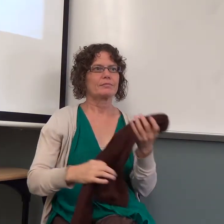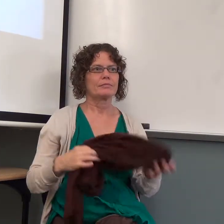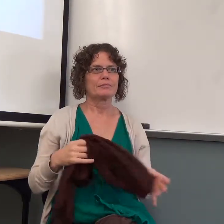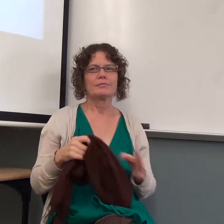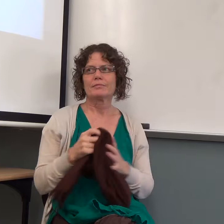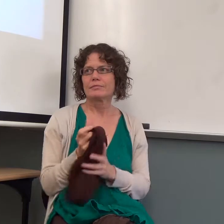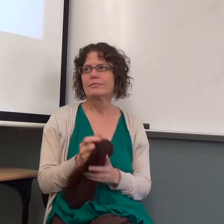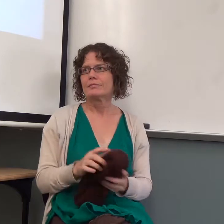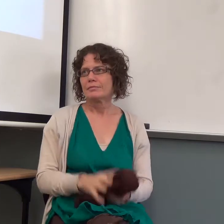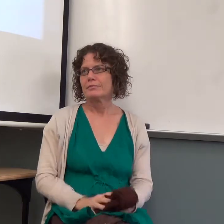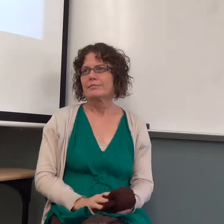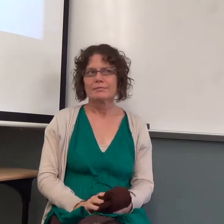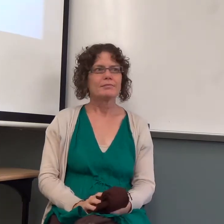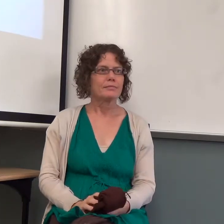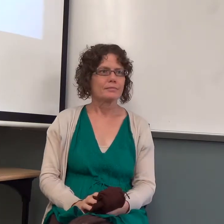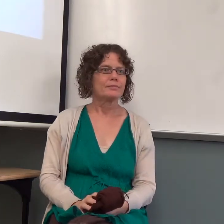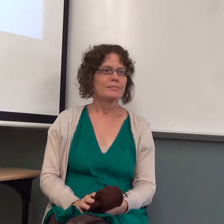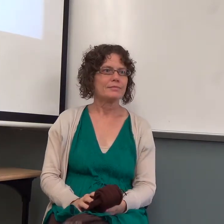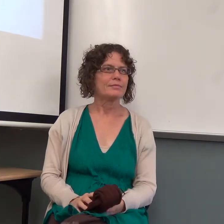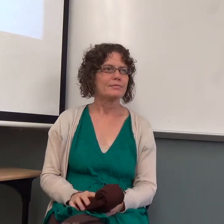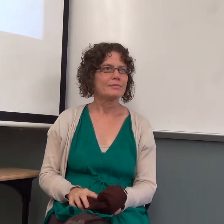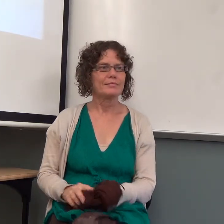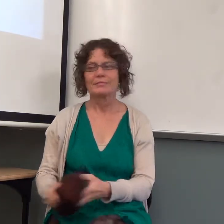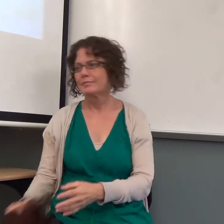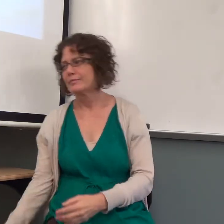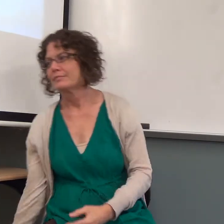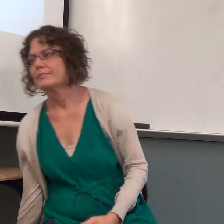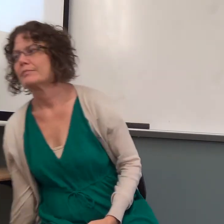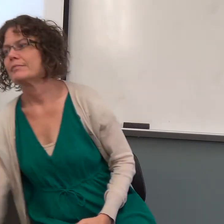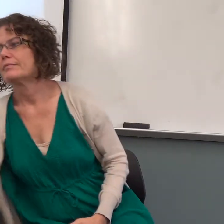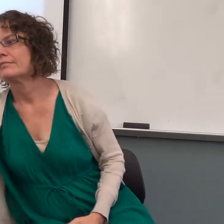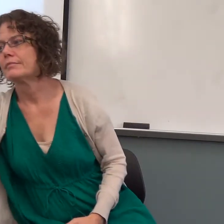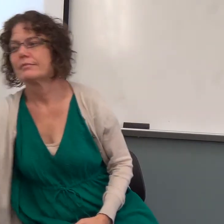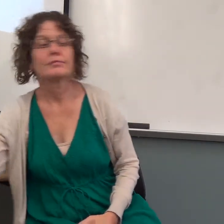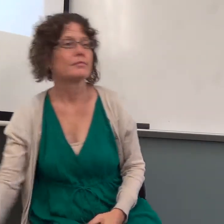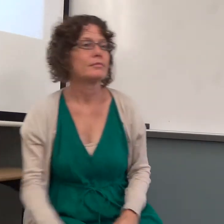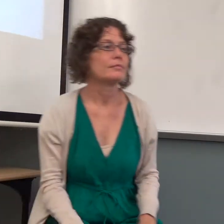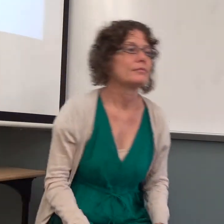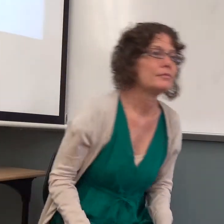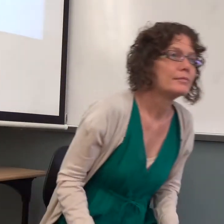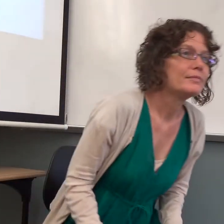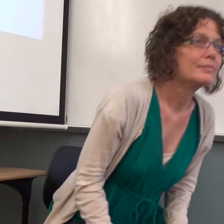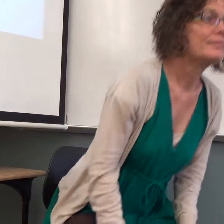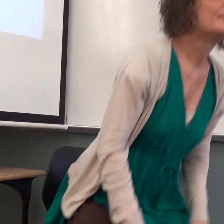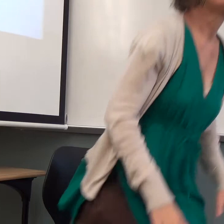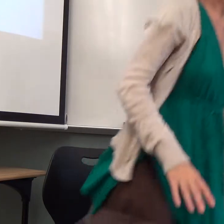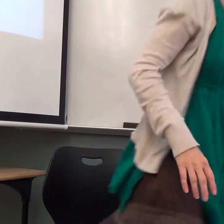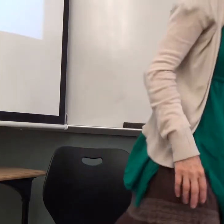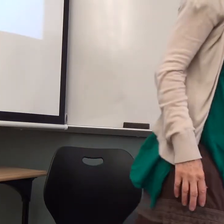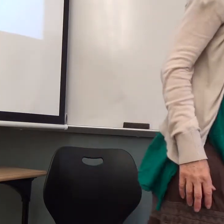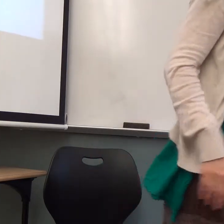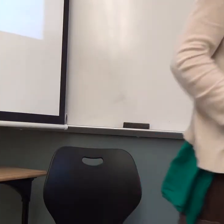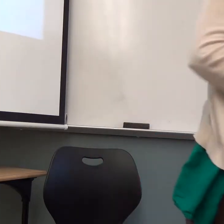in lab in the ECC. When do you want to turn in the homework? I will ask you for it after we go over and complete the Absolutely,